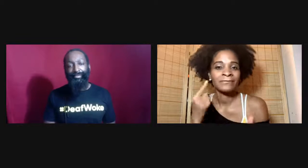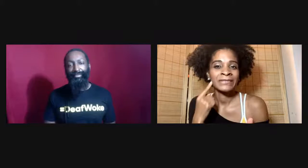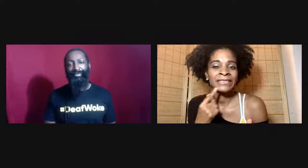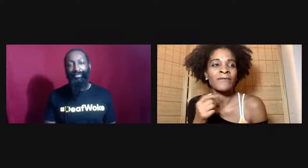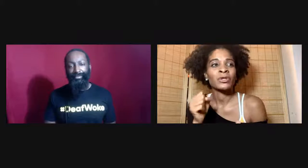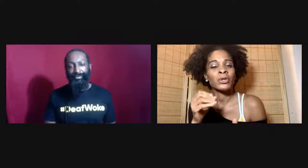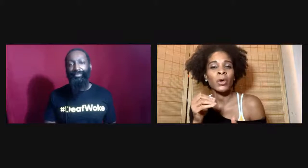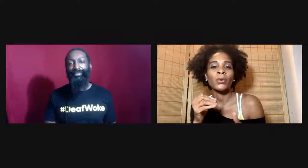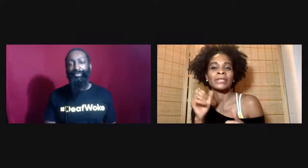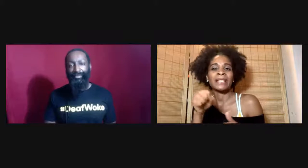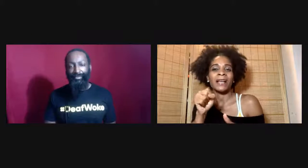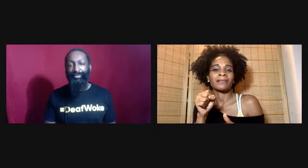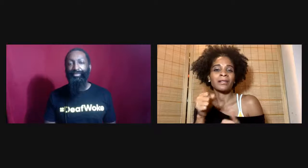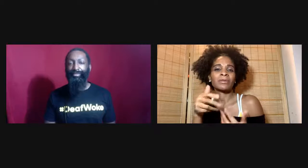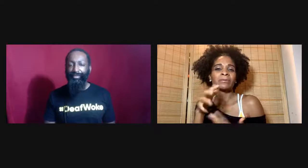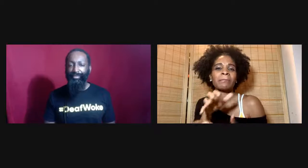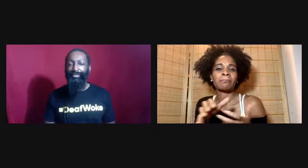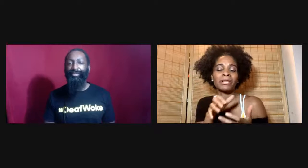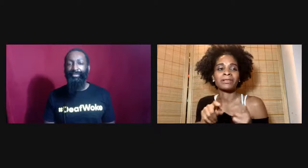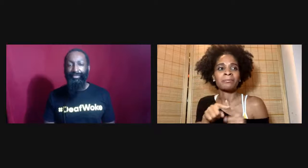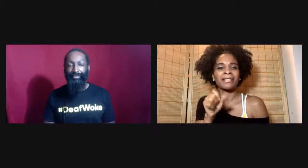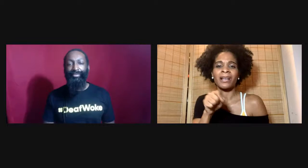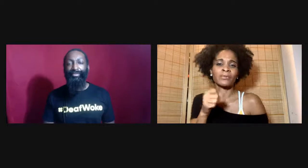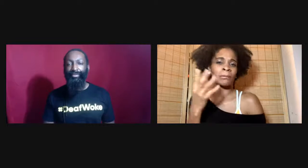But that's when